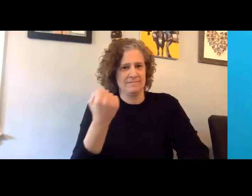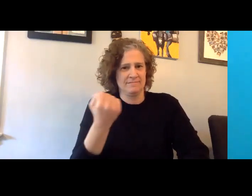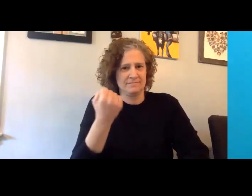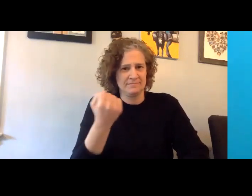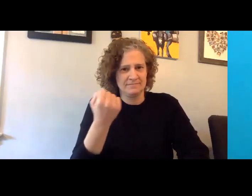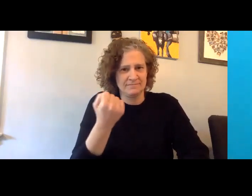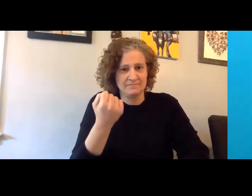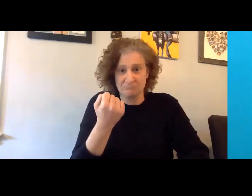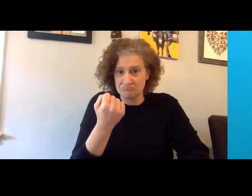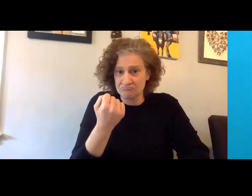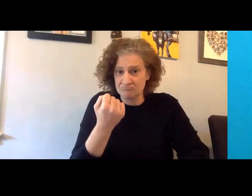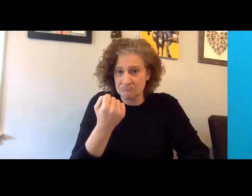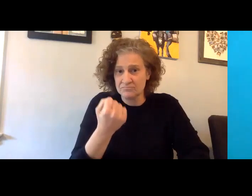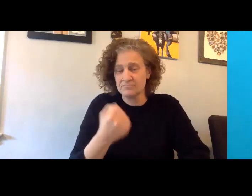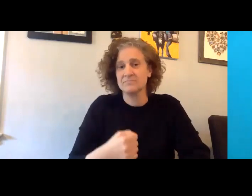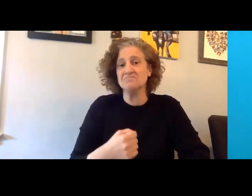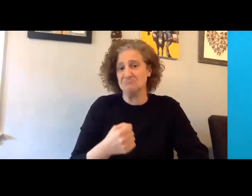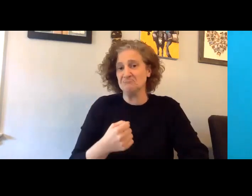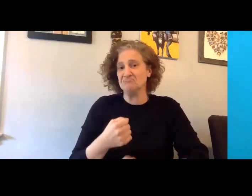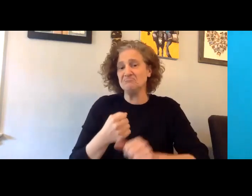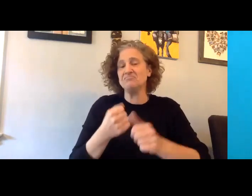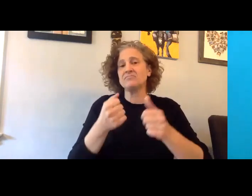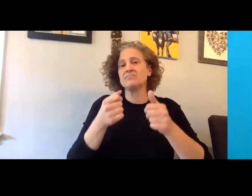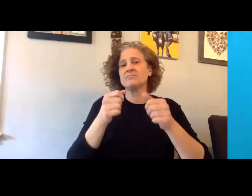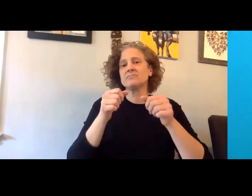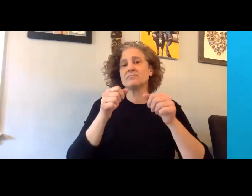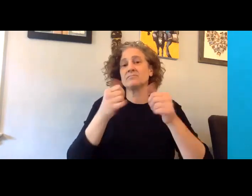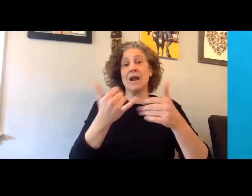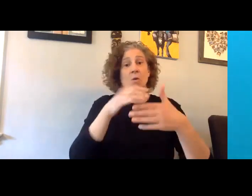and Saturday with an S. Okay?